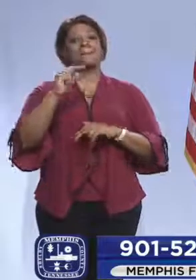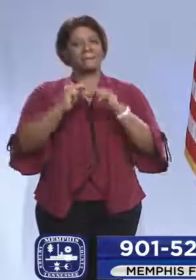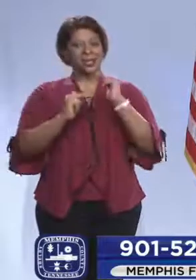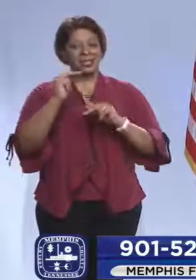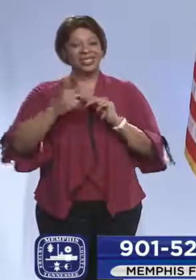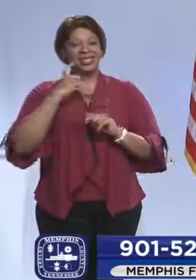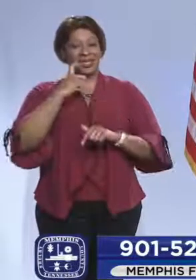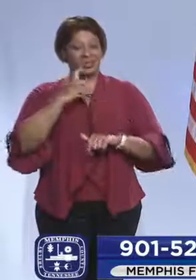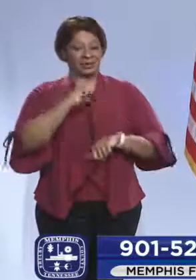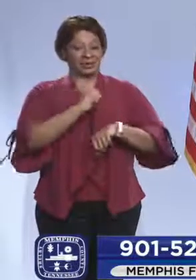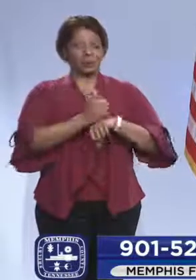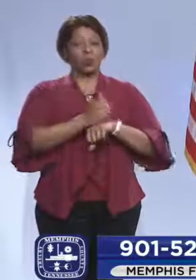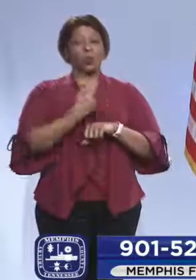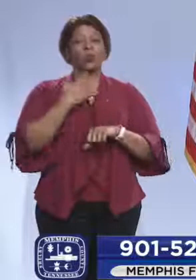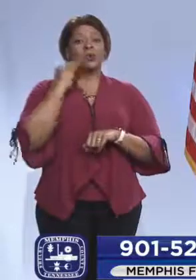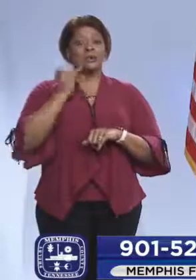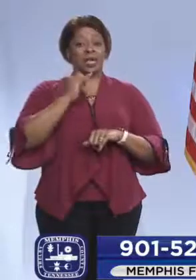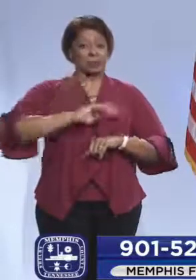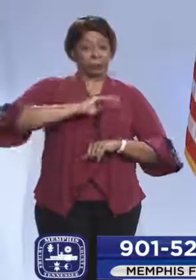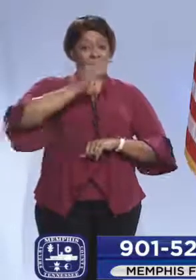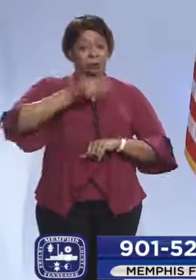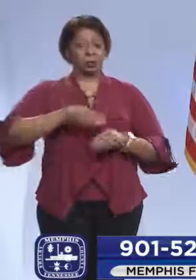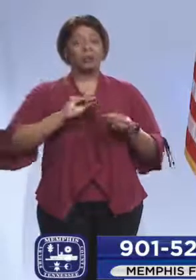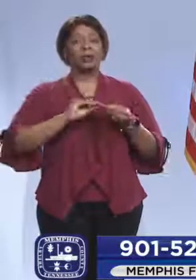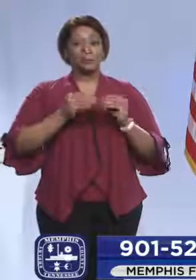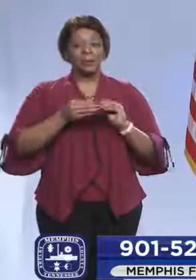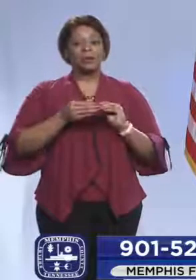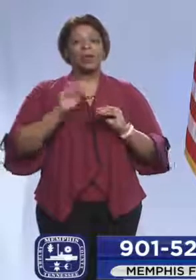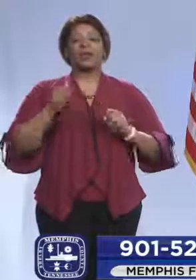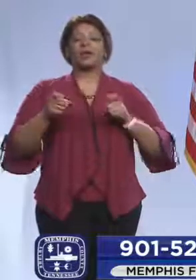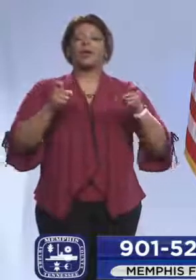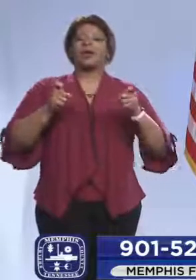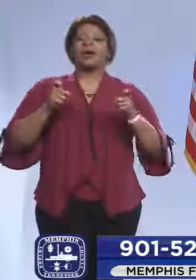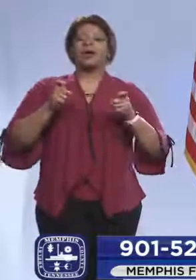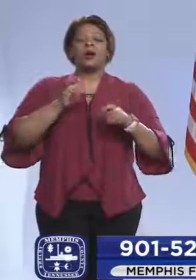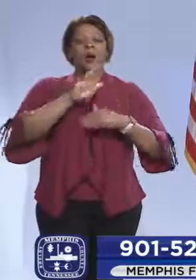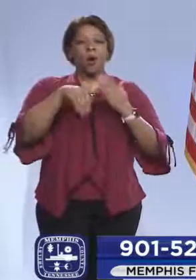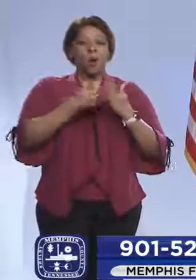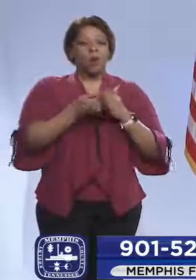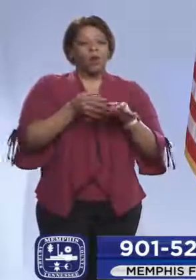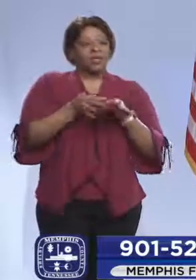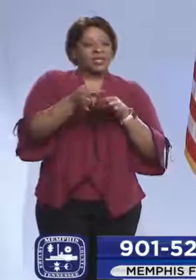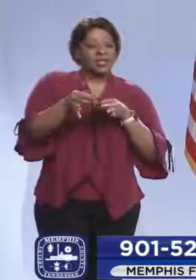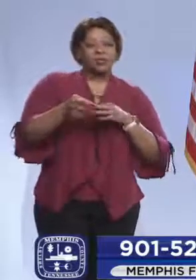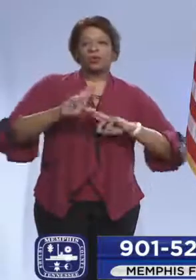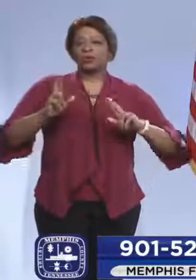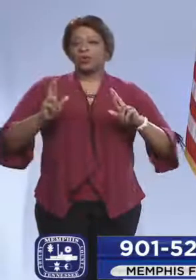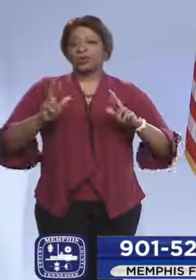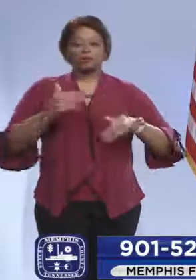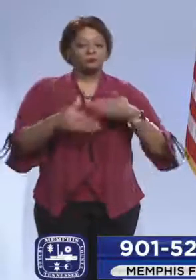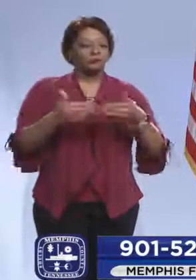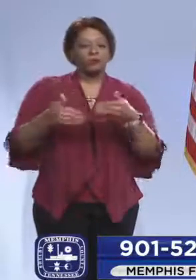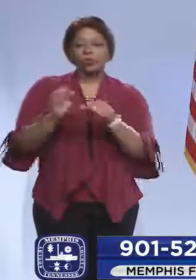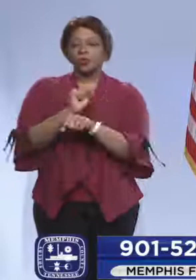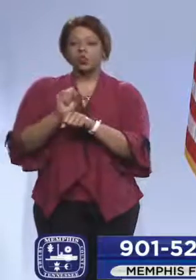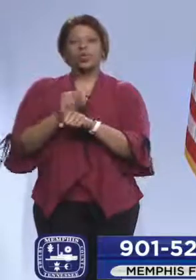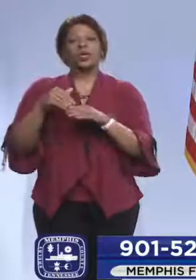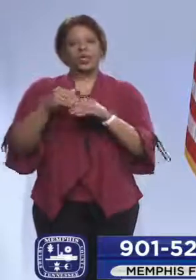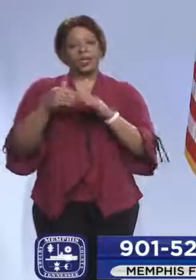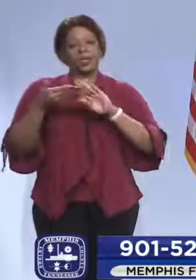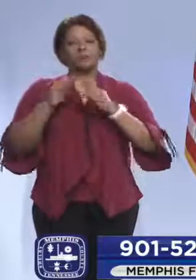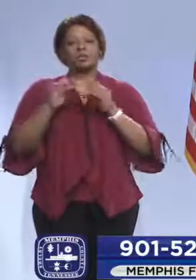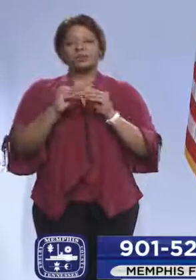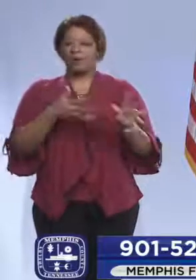we do experience the surge, that we will be able to handle offload delays and be able to get back out into the community